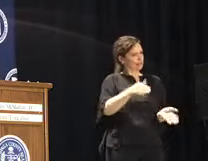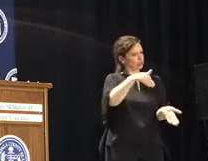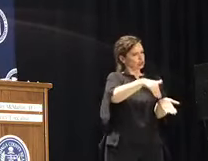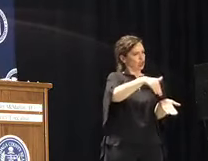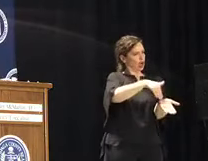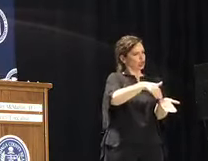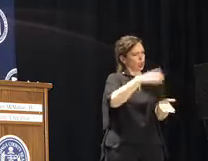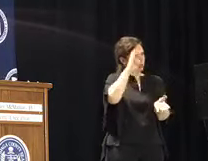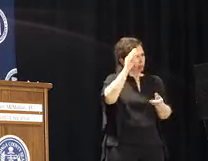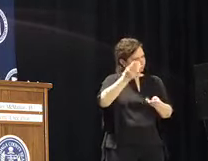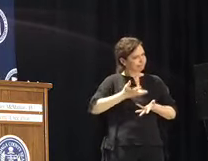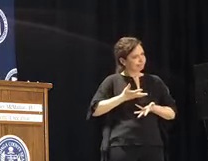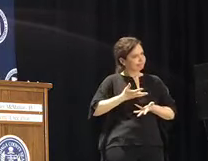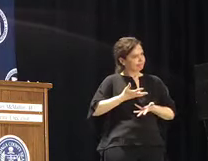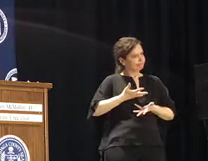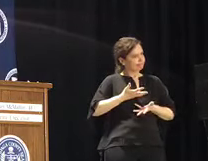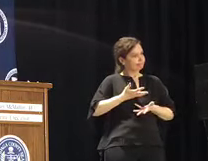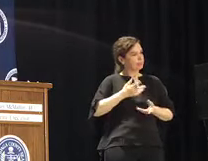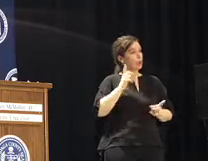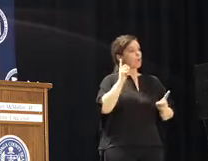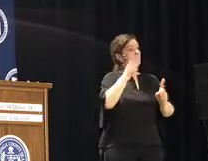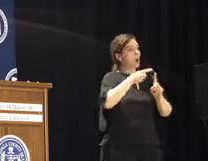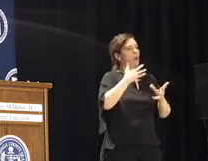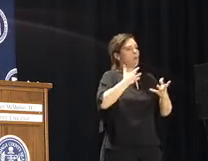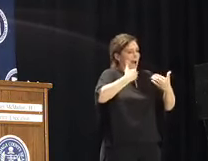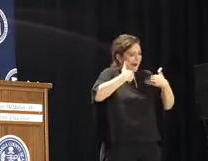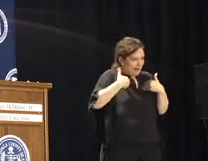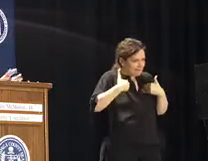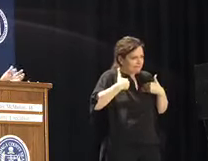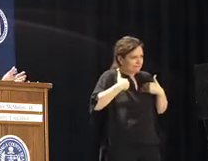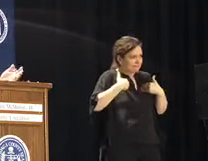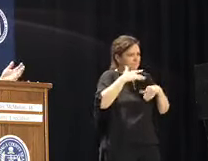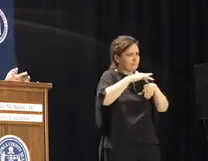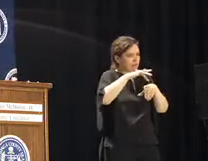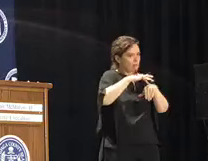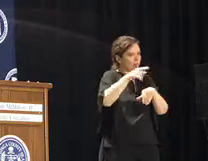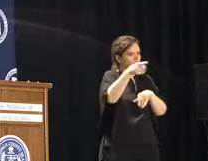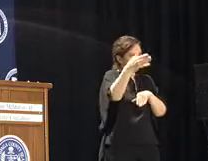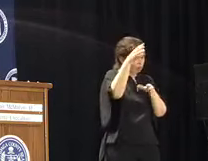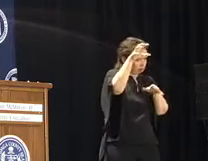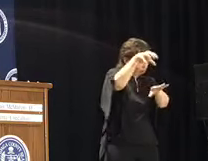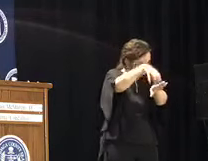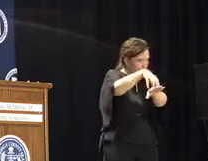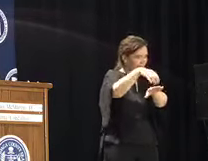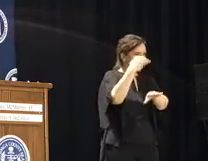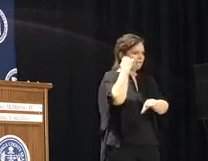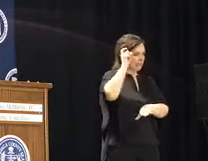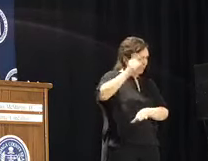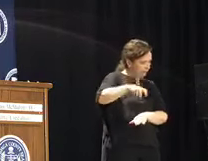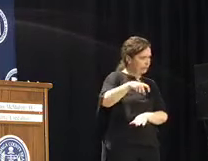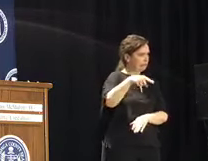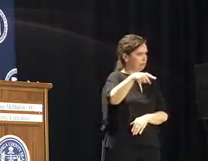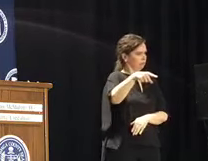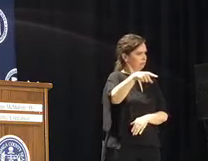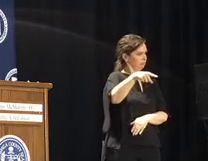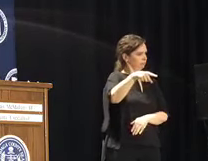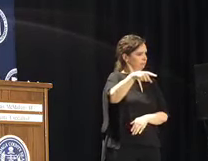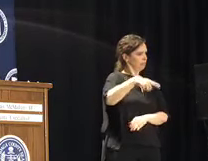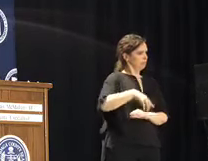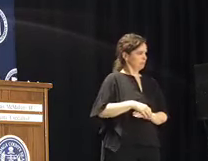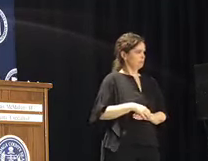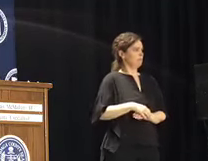is we want to build up the infrastructure so that the doctors can make that decision if they have to. Hopefully they don't have to. Any estimate on how